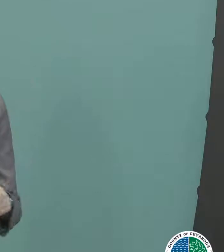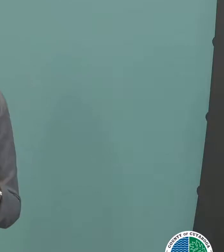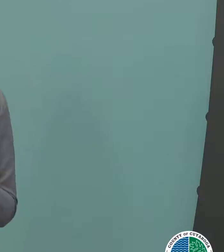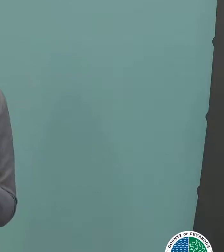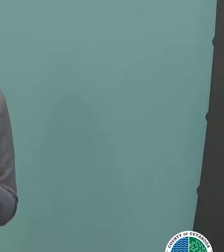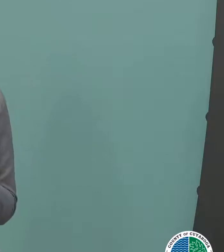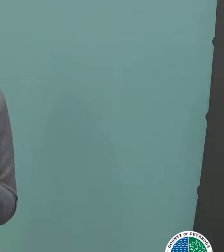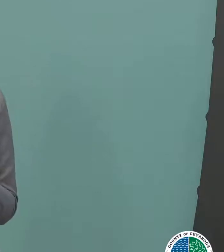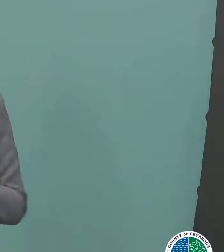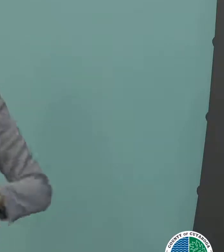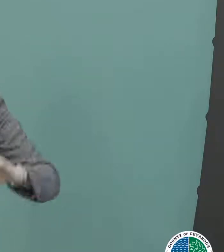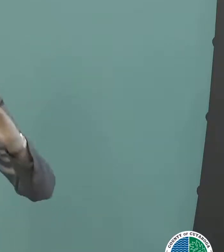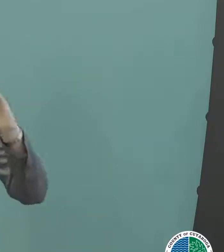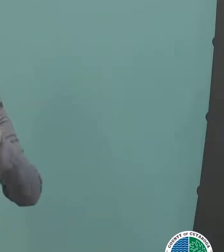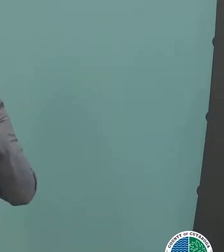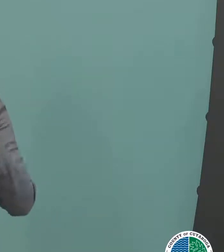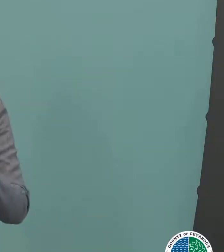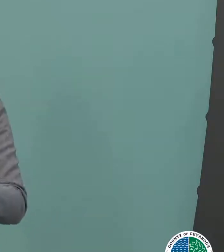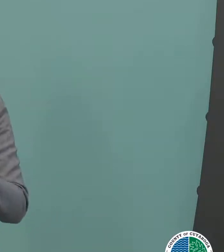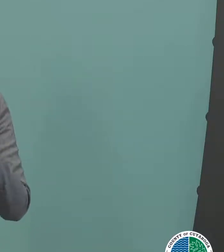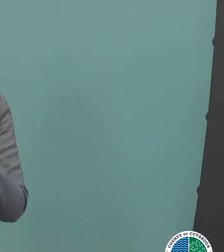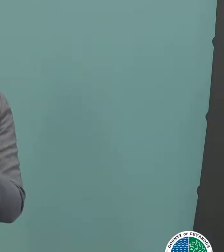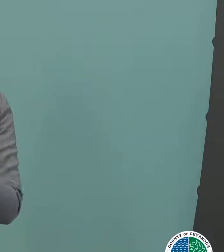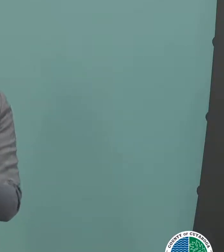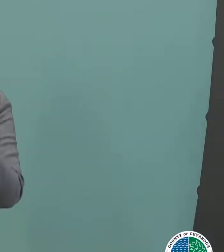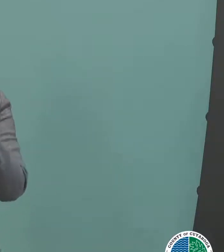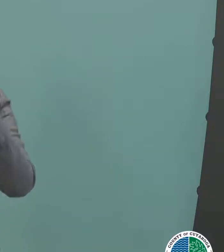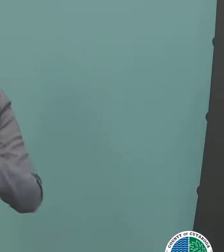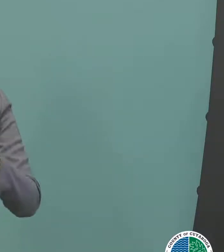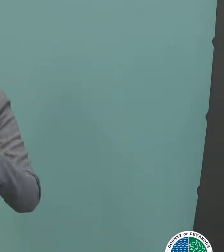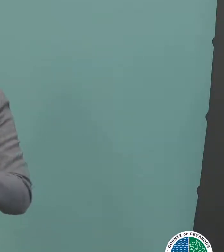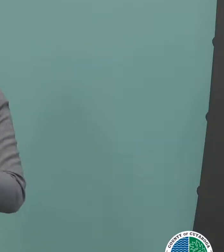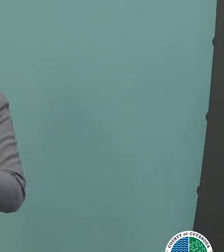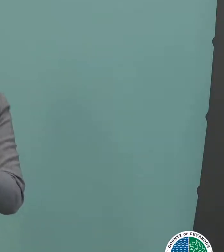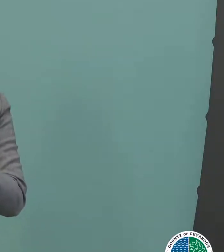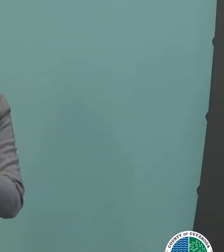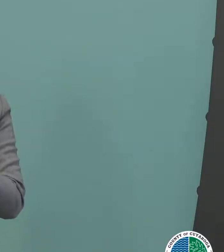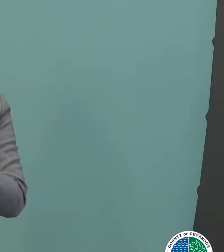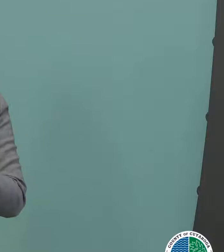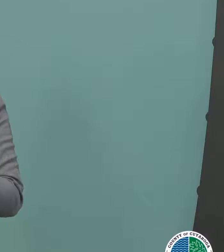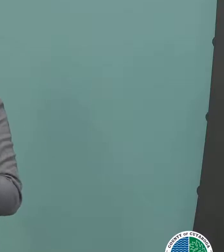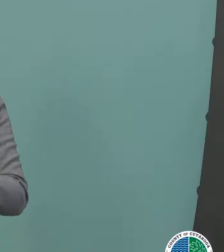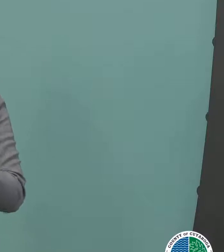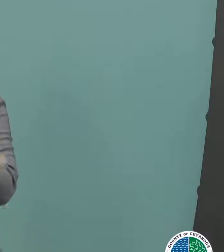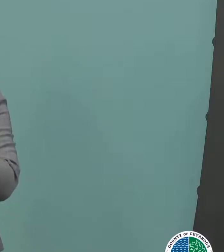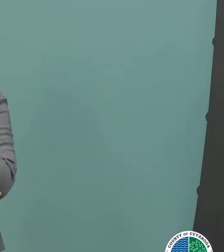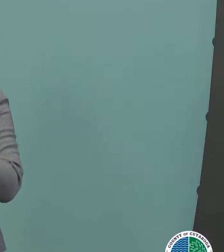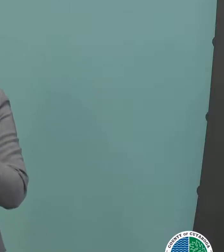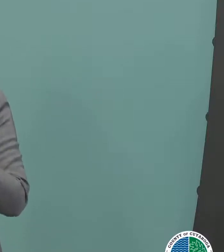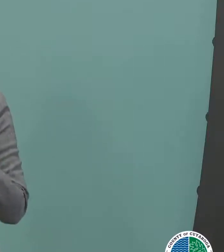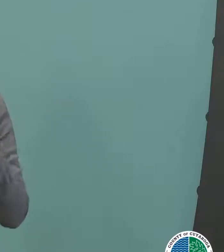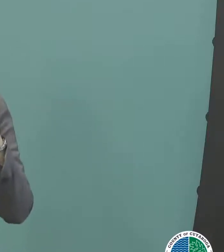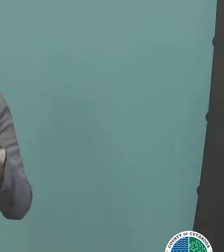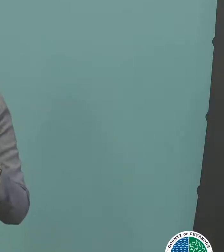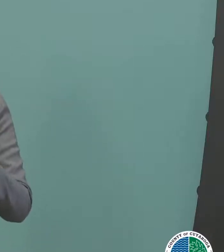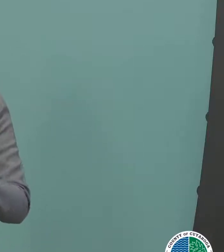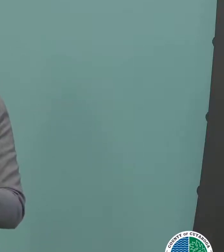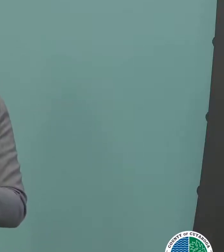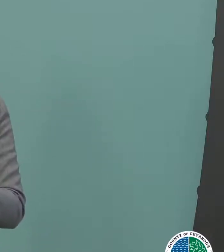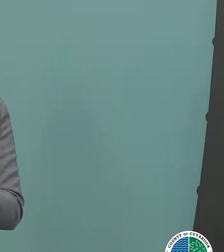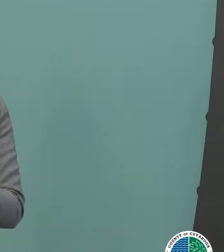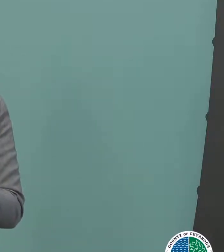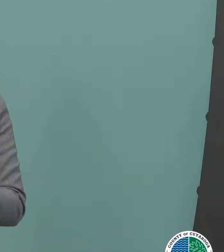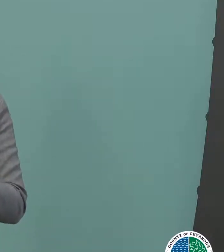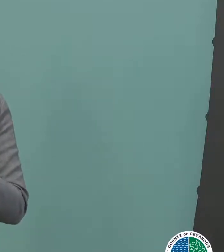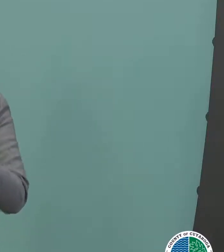been a problem in this community and many others since the founding of this country, and which you're seeing play out in the data that